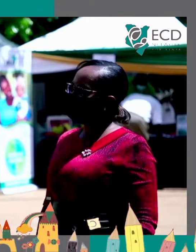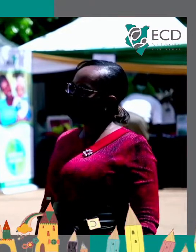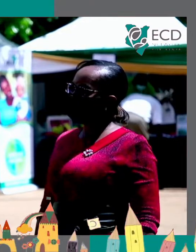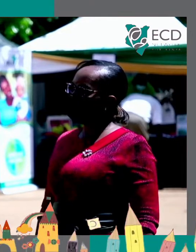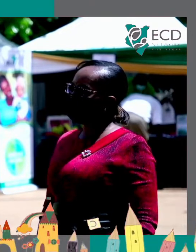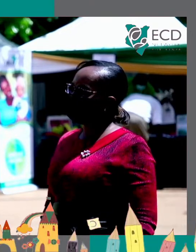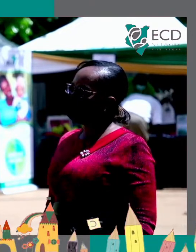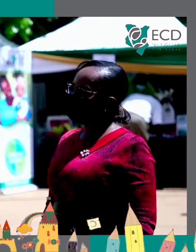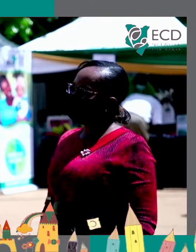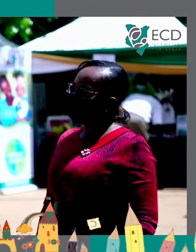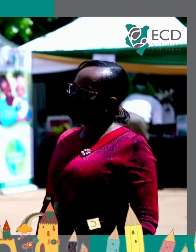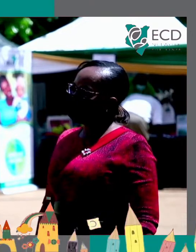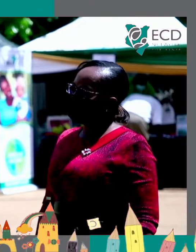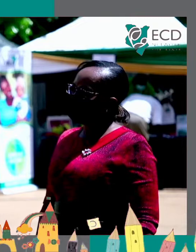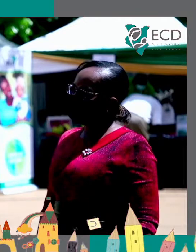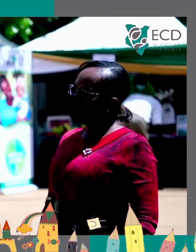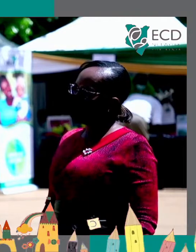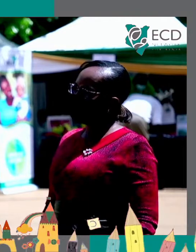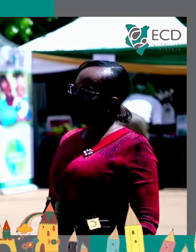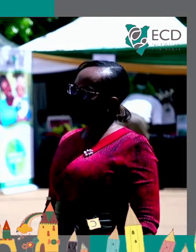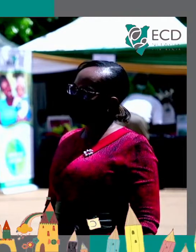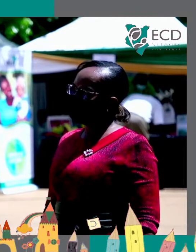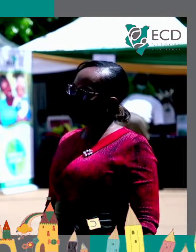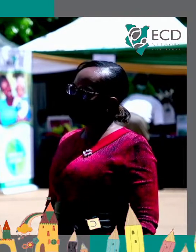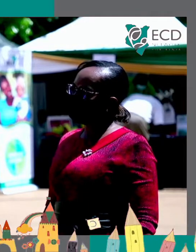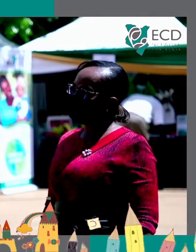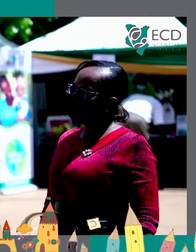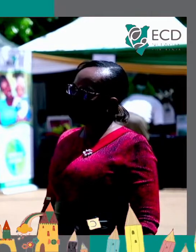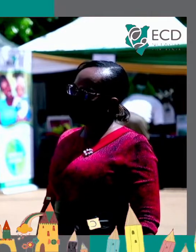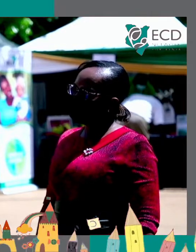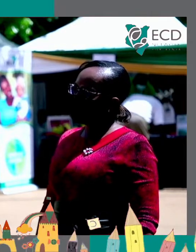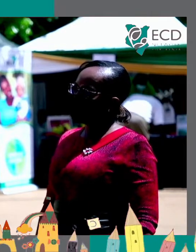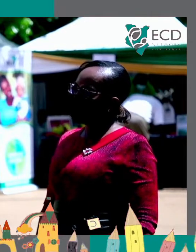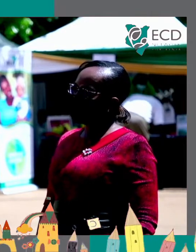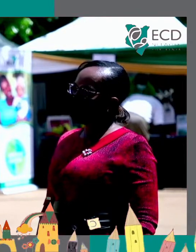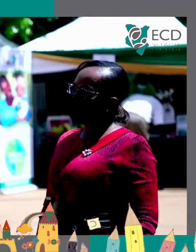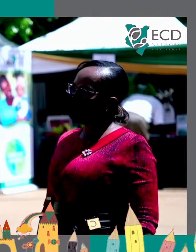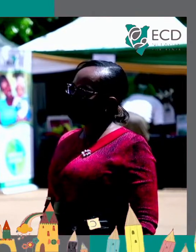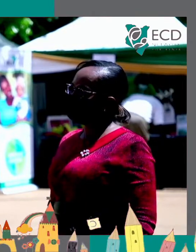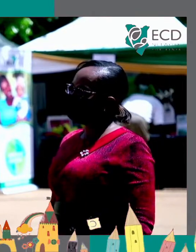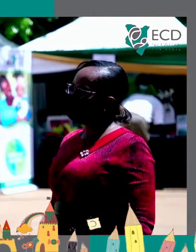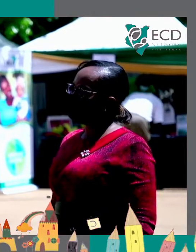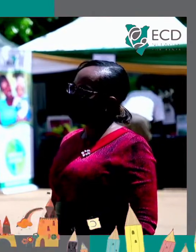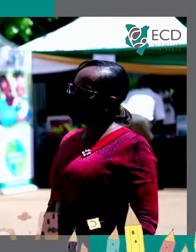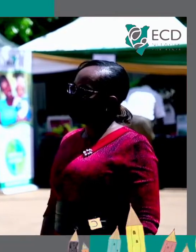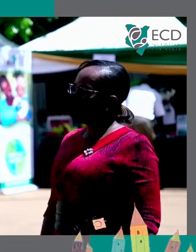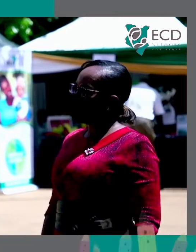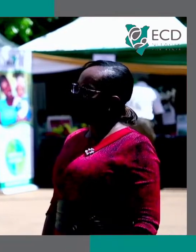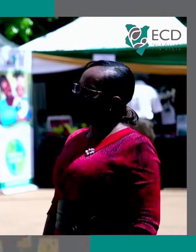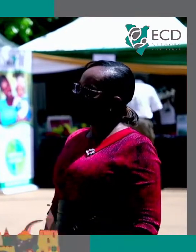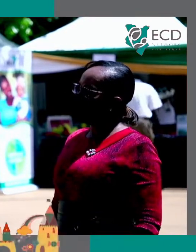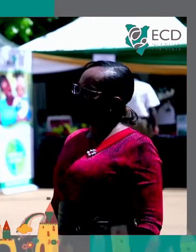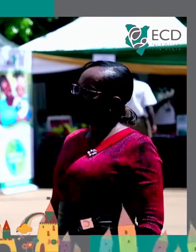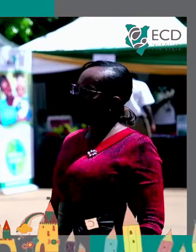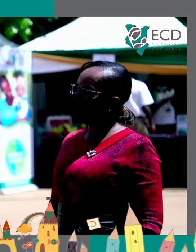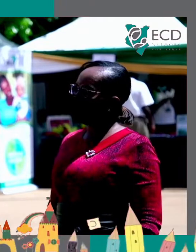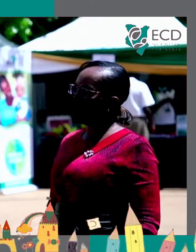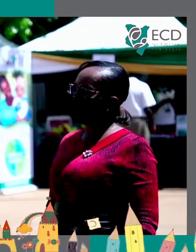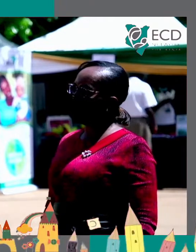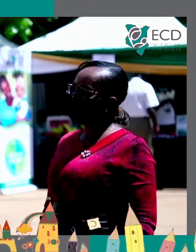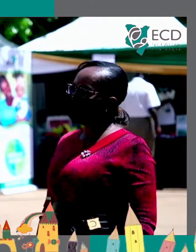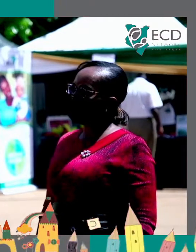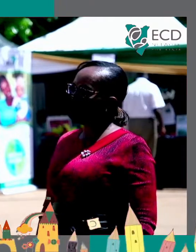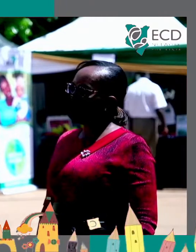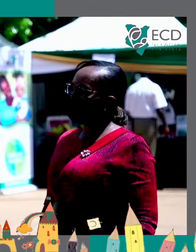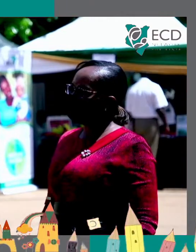maybe how COVID-19 would be affecting children in terms of their health, and maybe